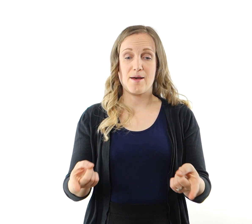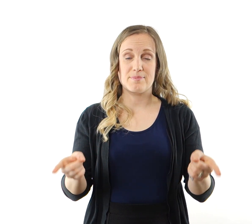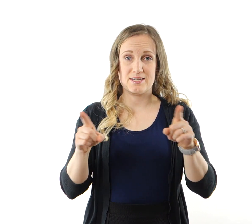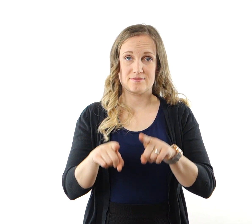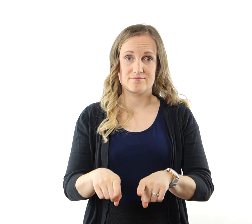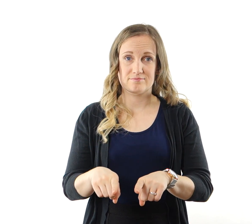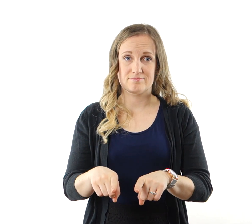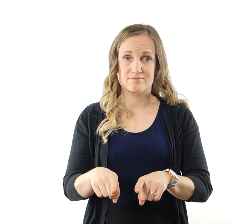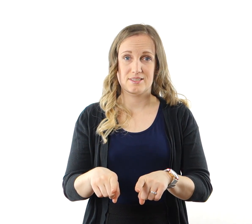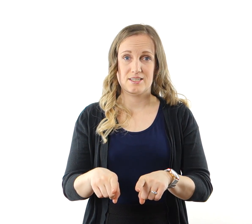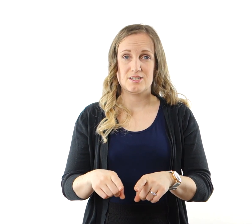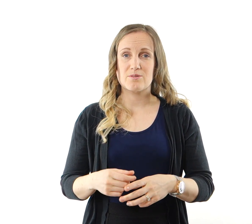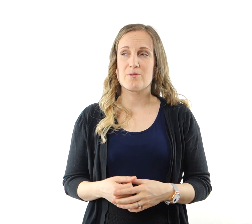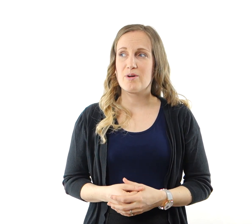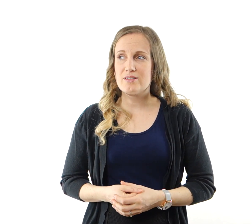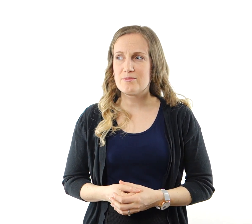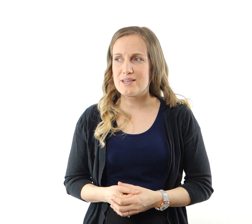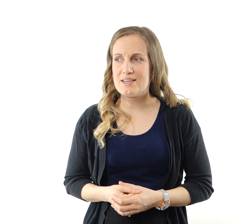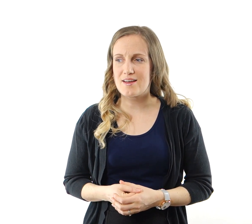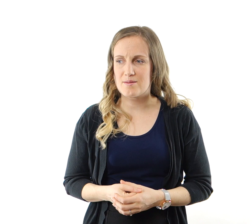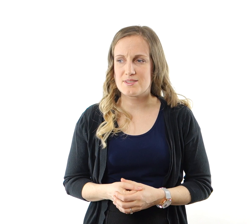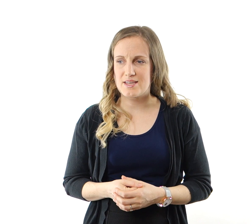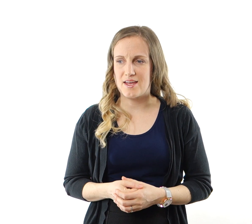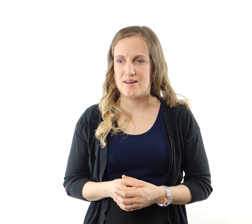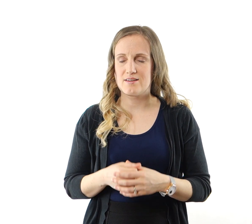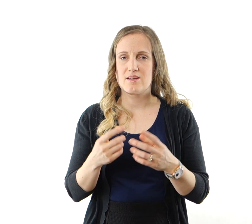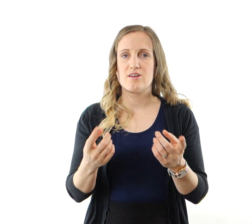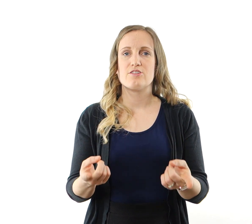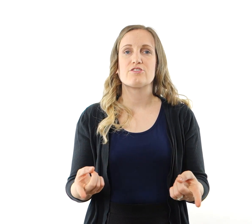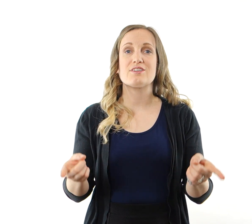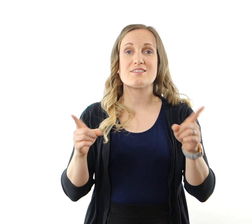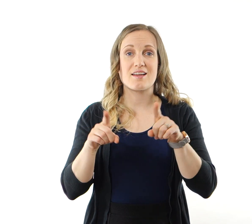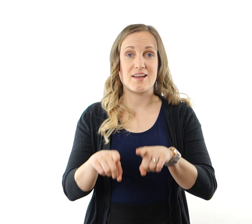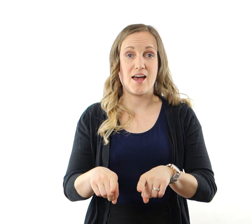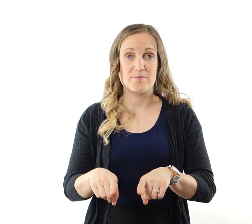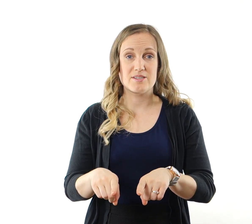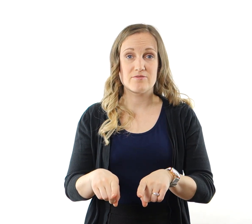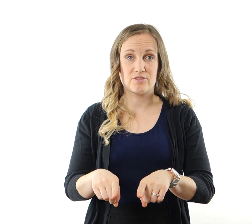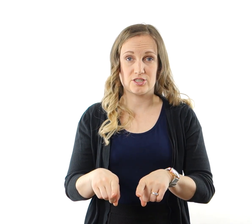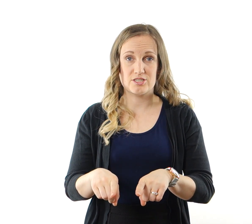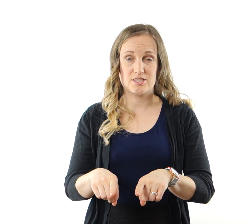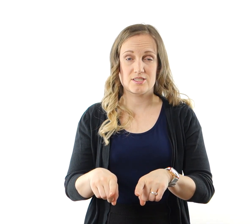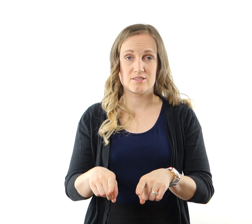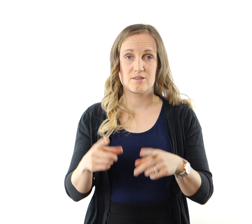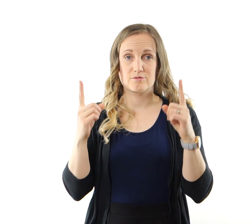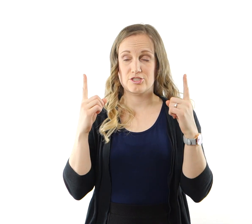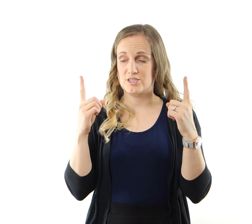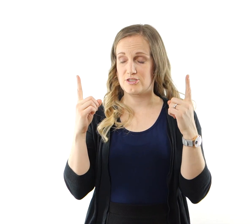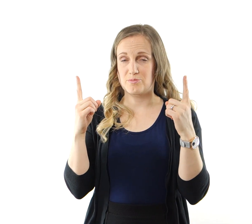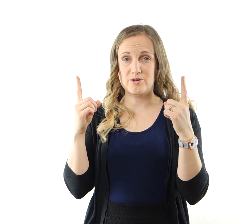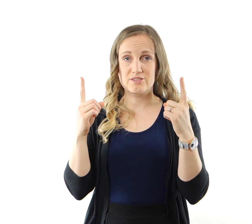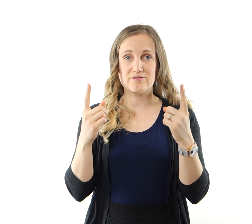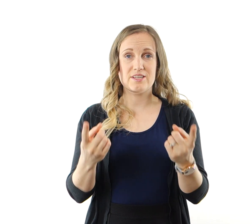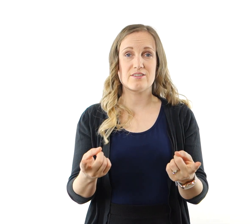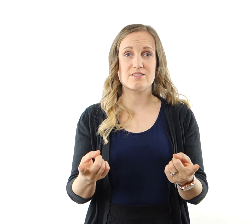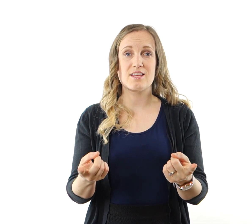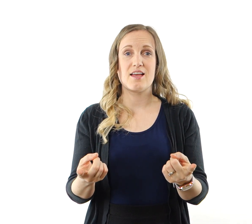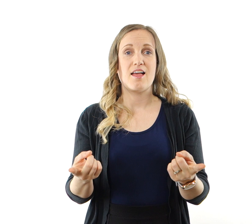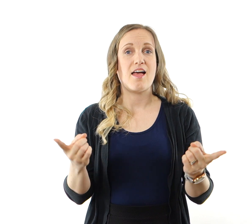Happen. So I wonder when he comes again, you're going to sign happen first, or just your pointer fingers, and then